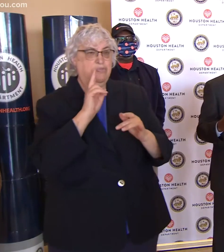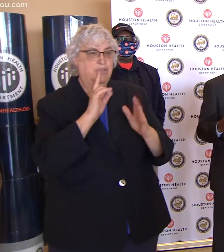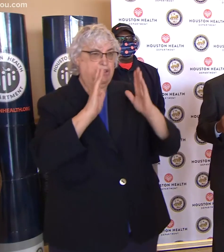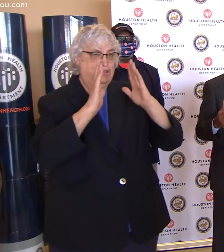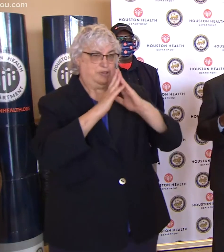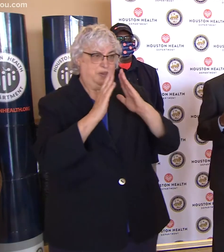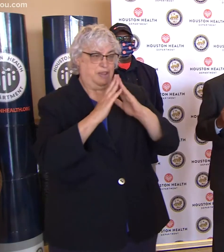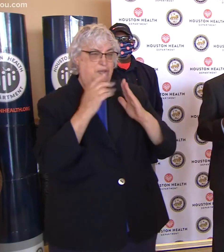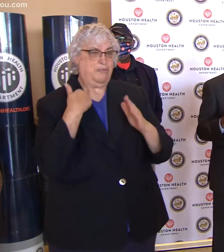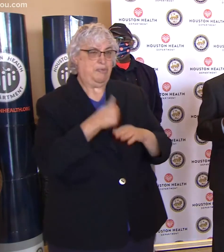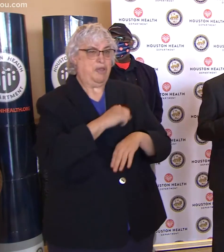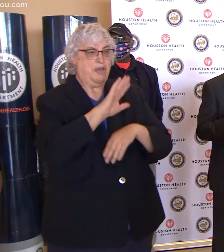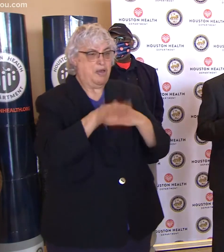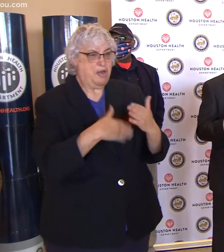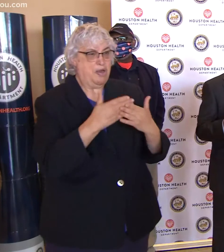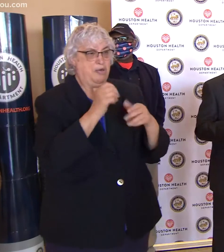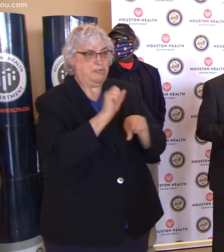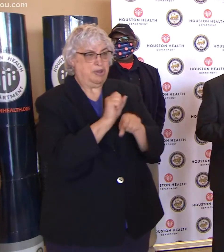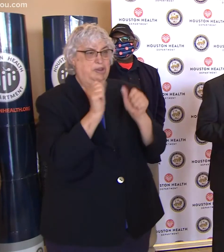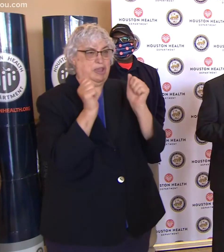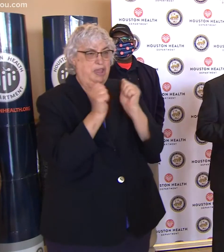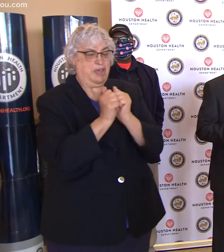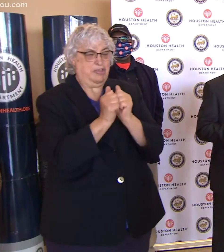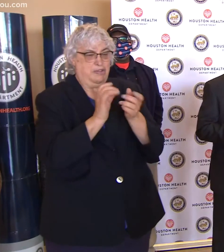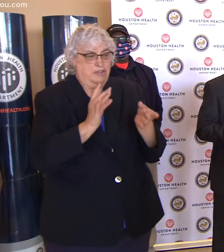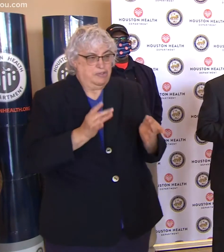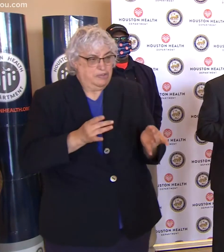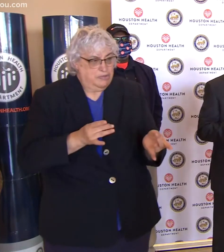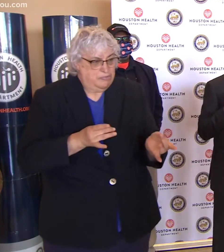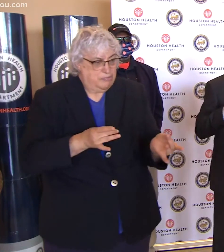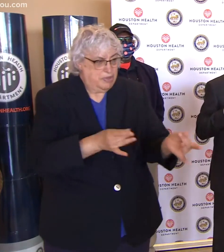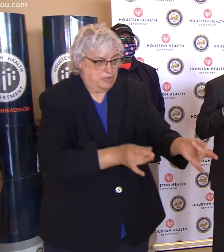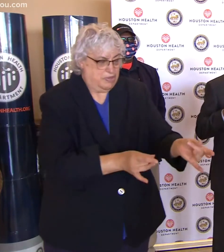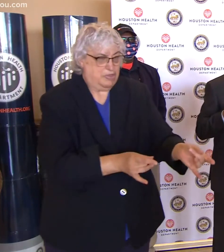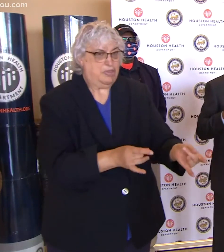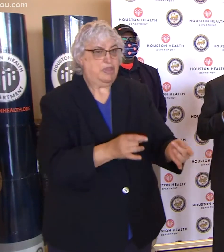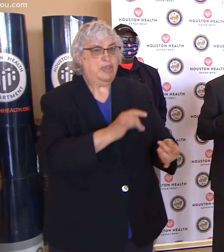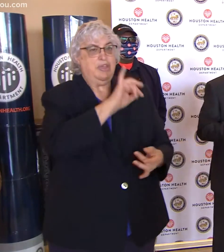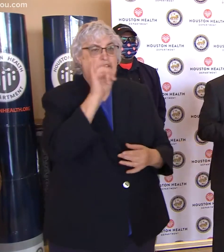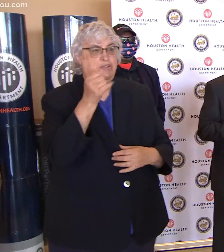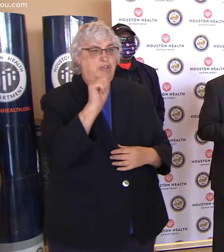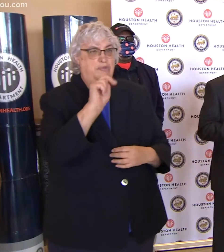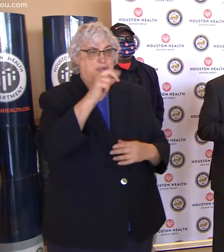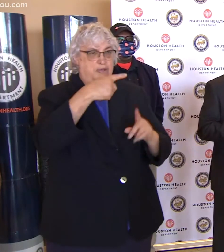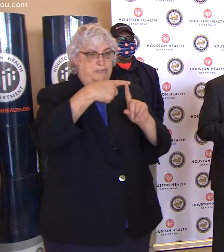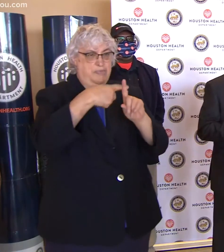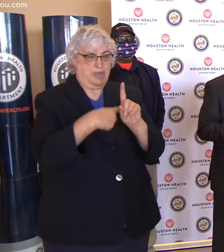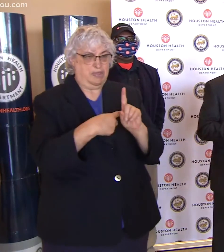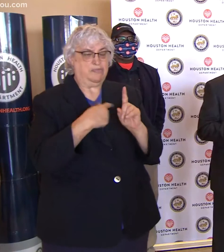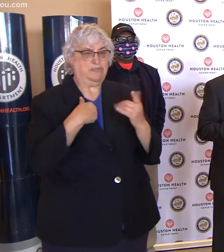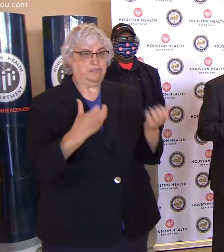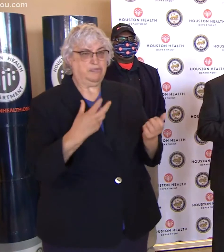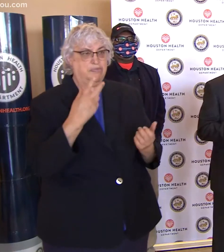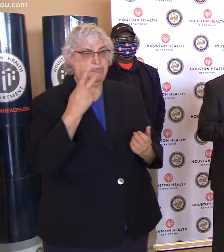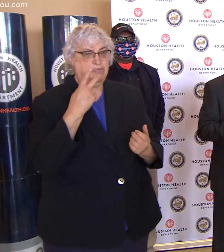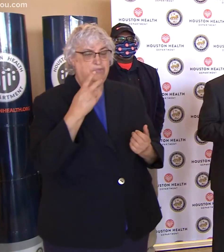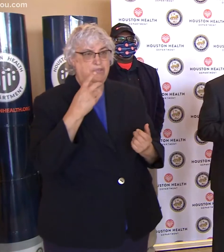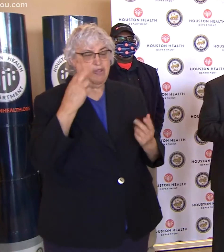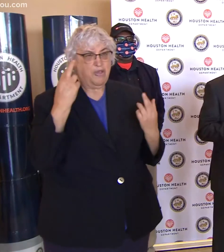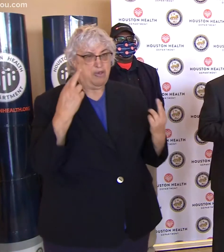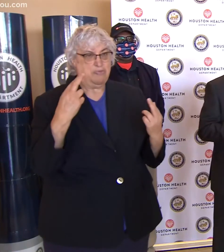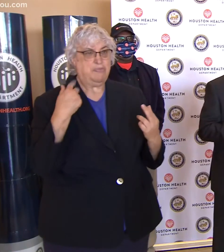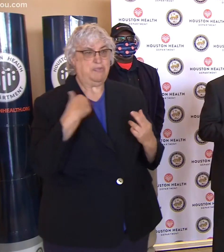Houston, if we all work together in a seamless process, then in the month of January, I would like to think that we can